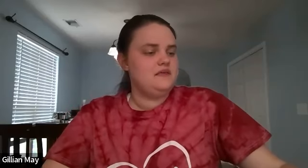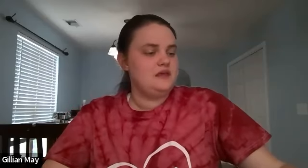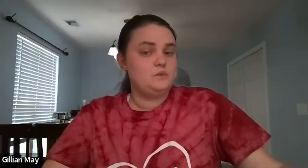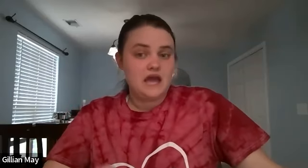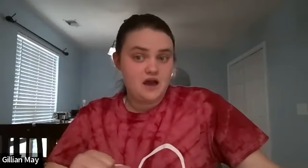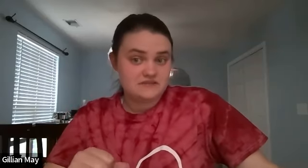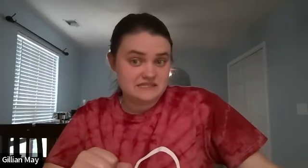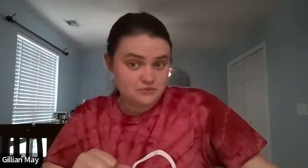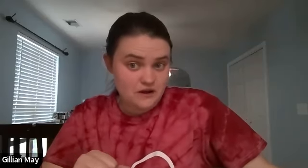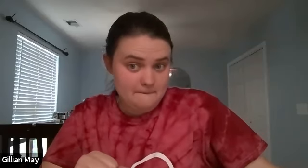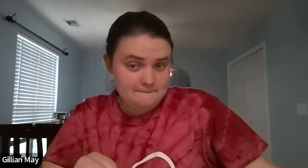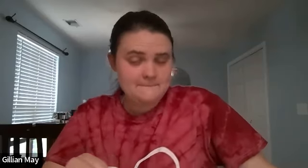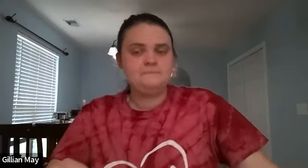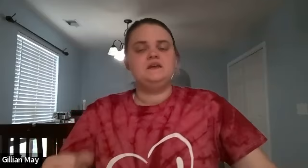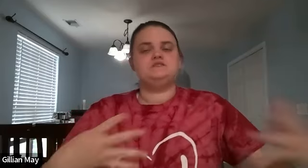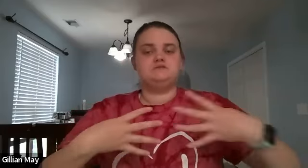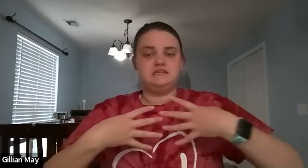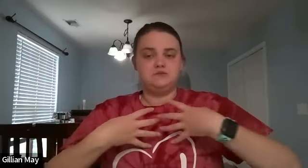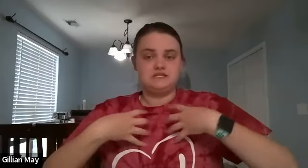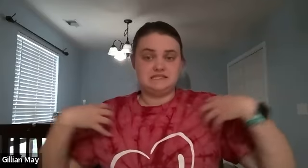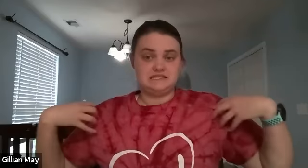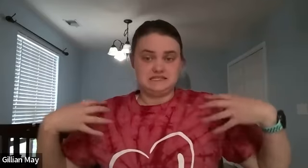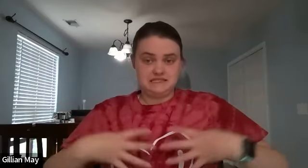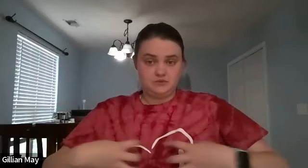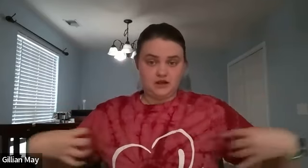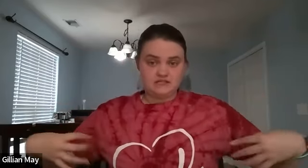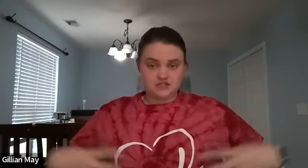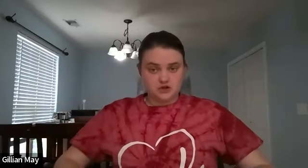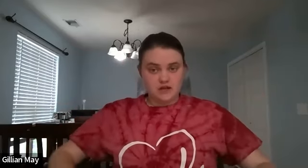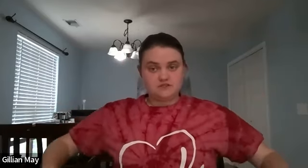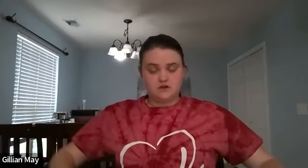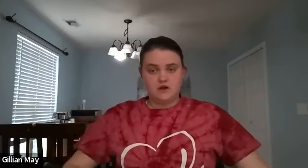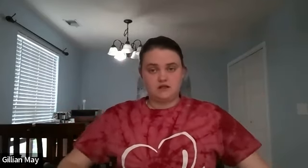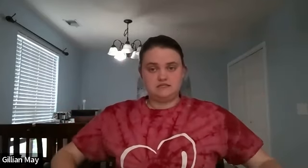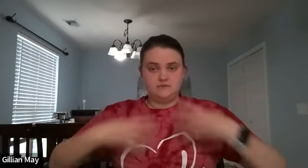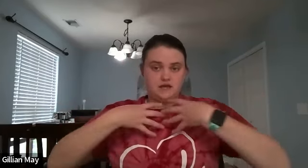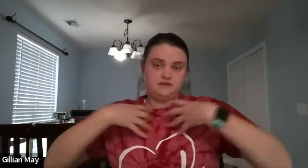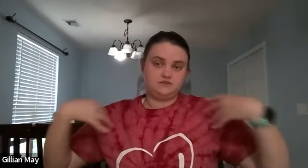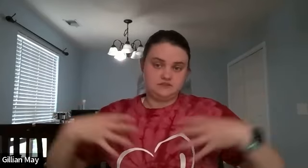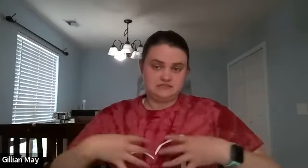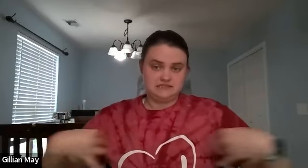Then we have zebra. So zebra is zebra. It's the stripes across the body.